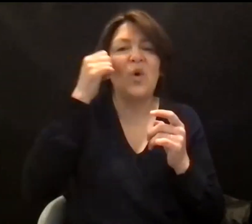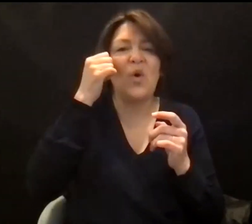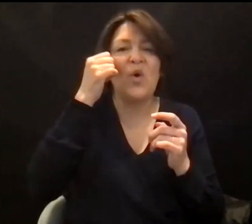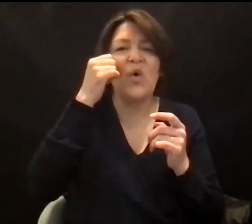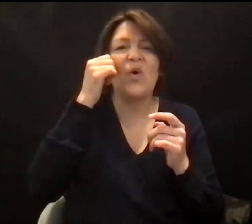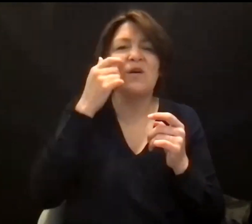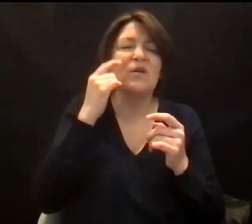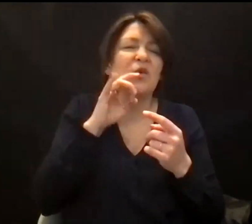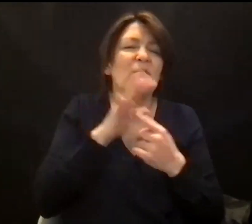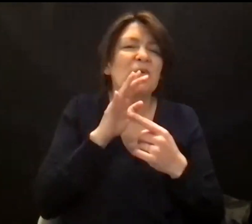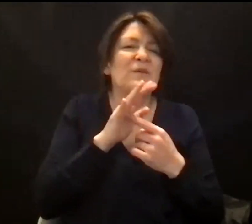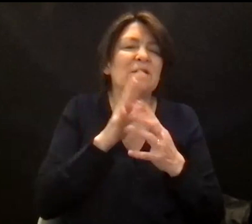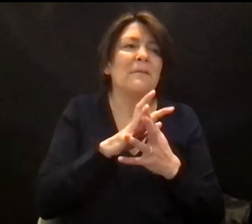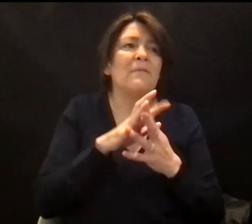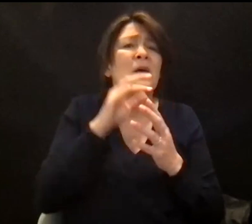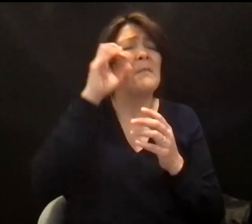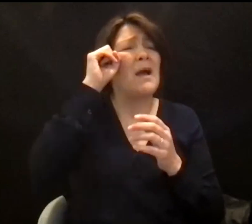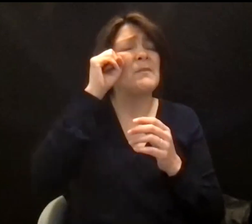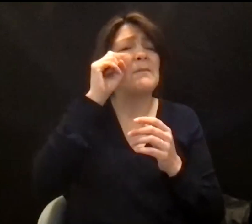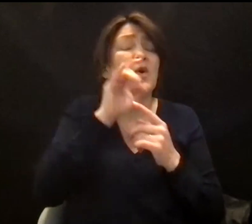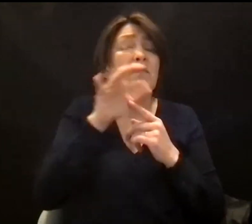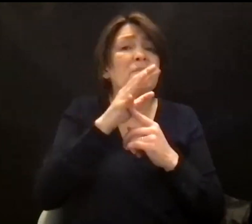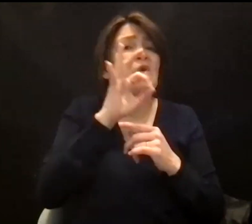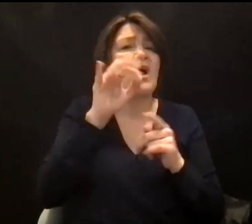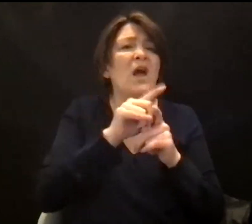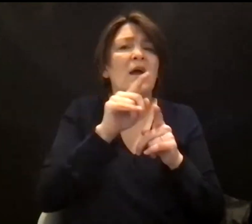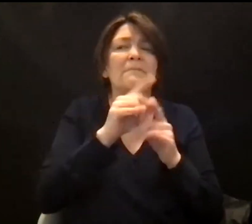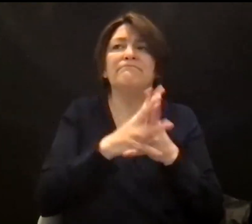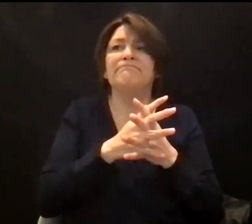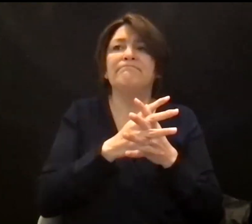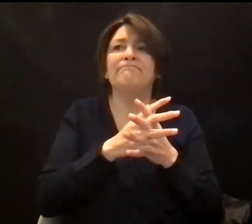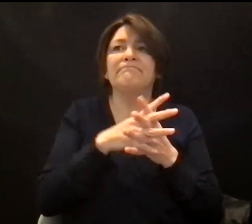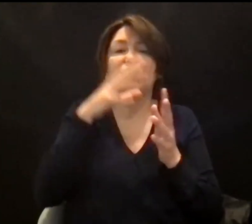people. Ask them what you need to know. It's important to be brave and open like that.